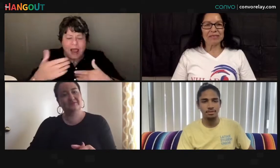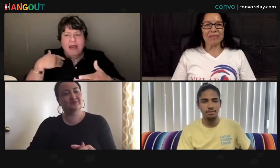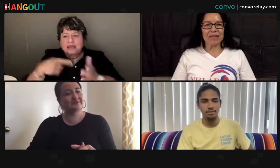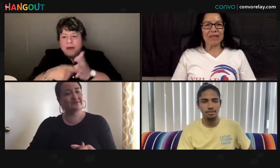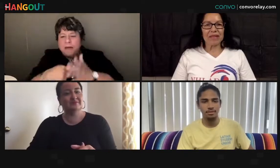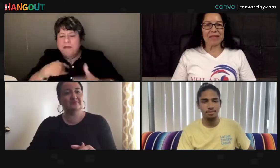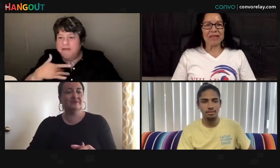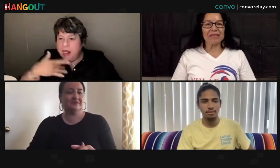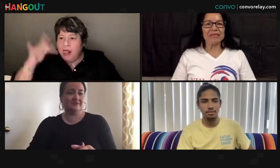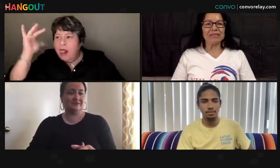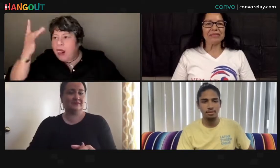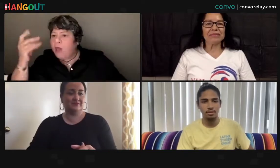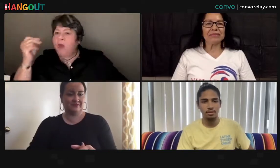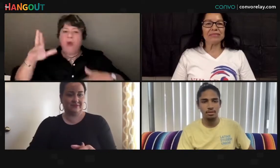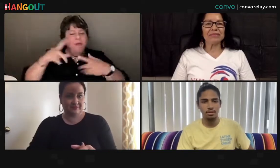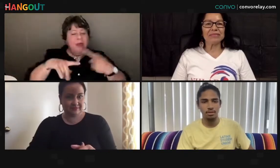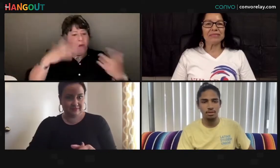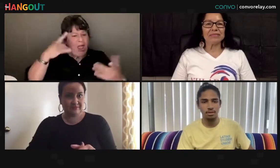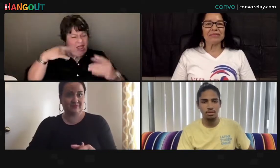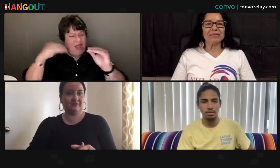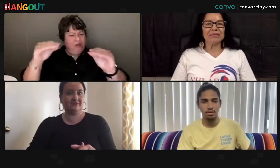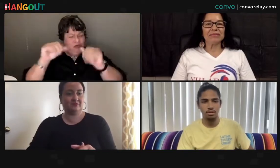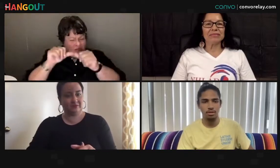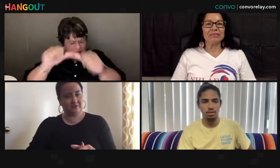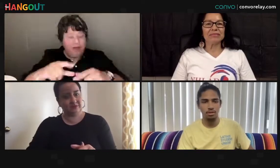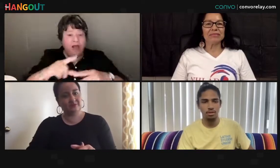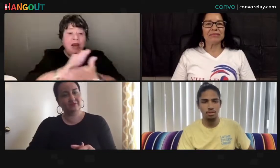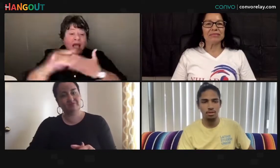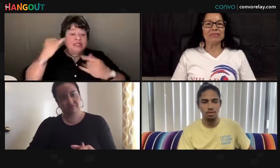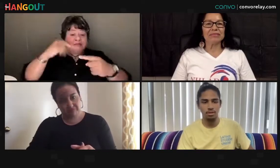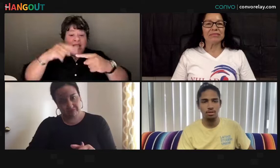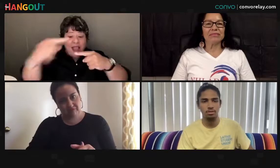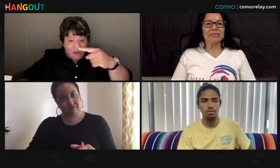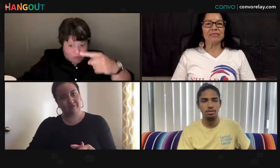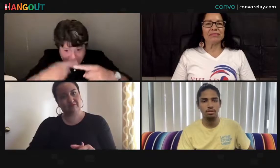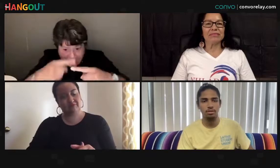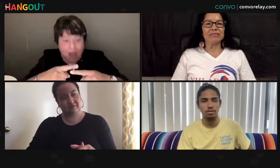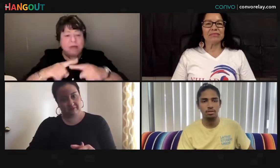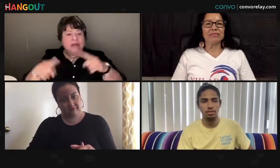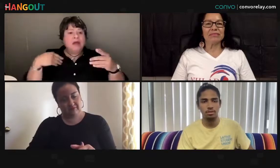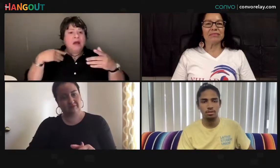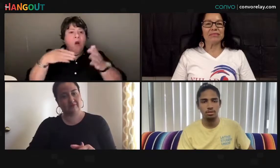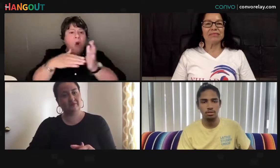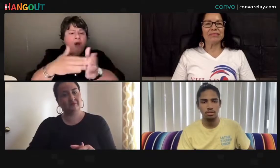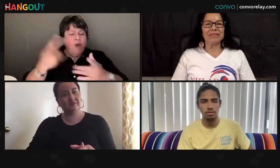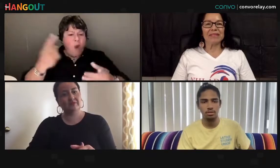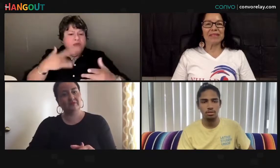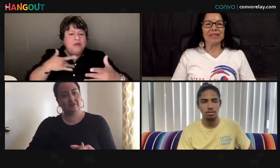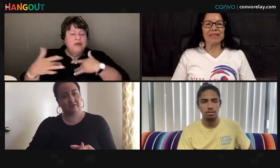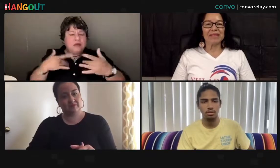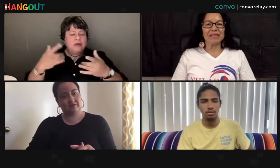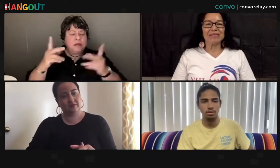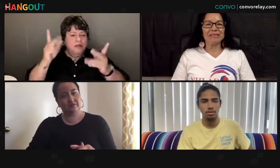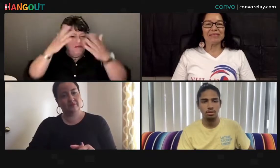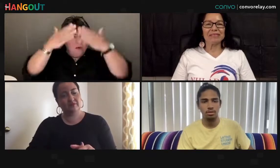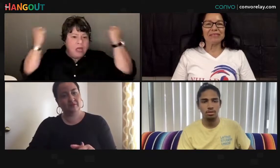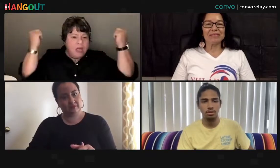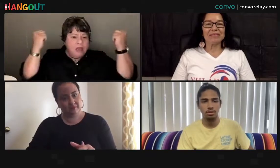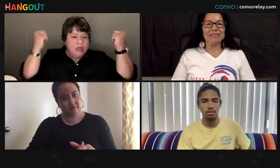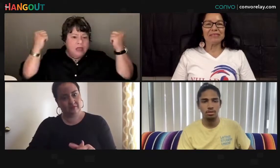It's definitely something that should be out in the community all the time because I teach it year round. I think that when it comes up just a little bit, I know